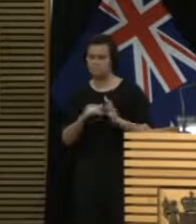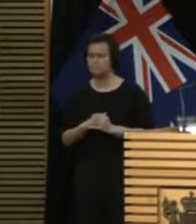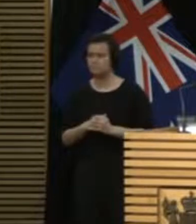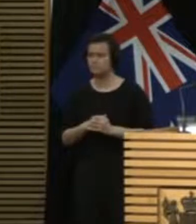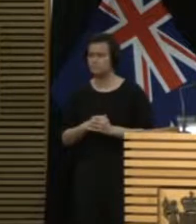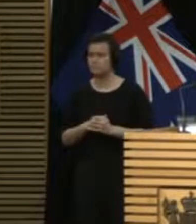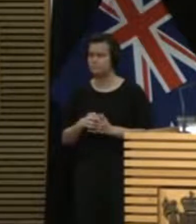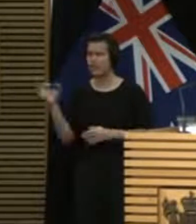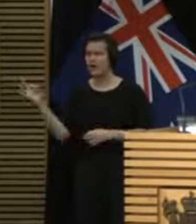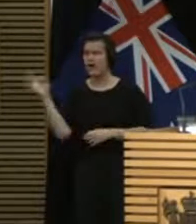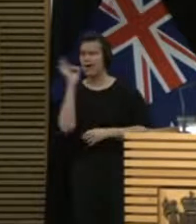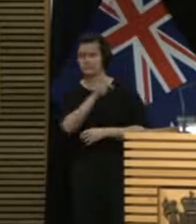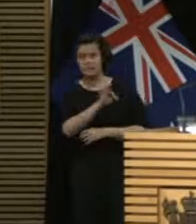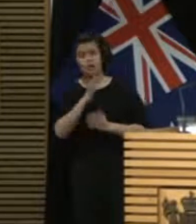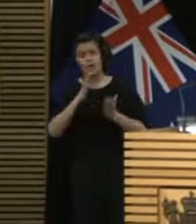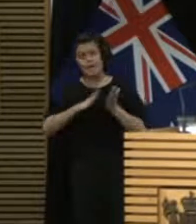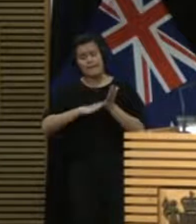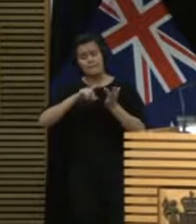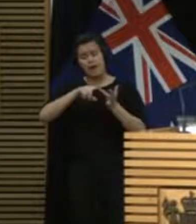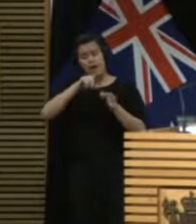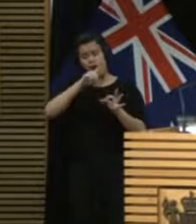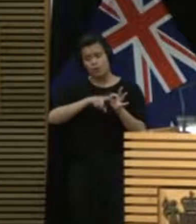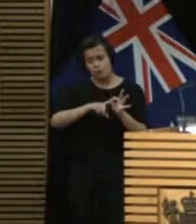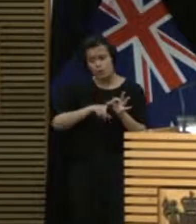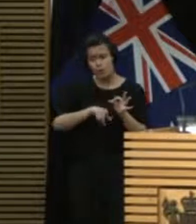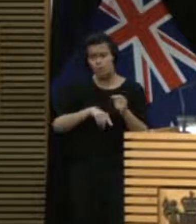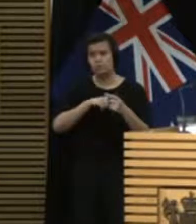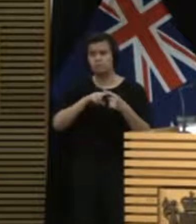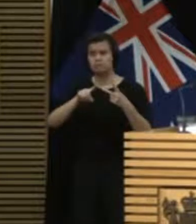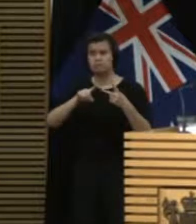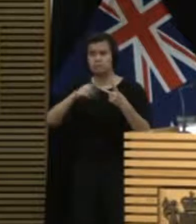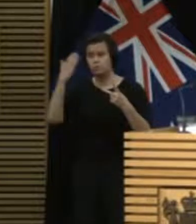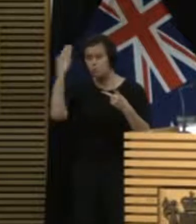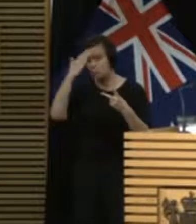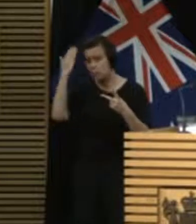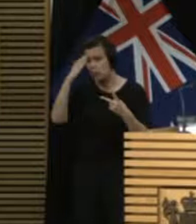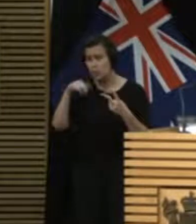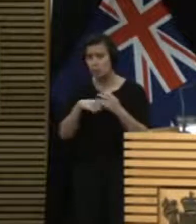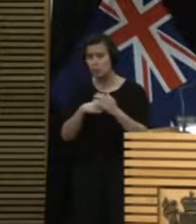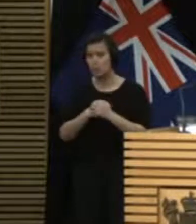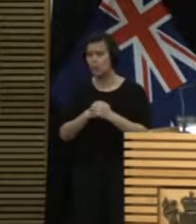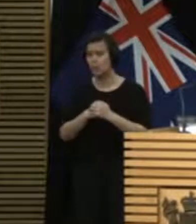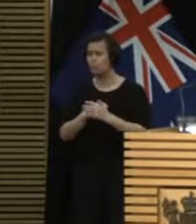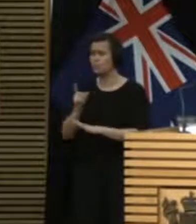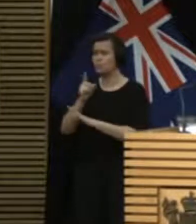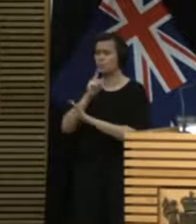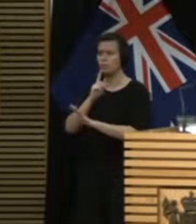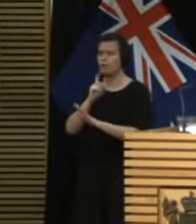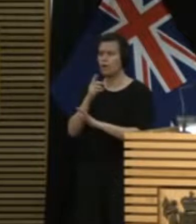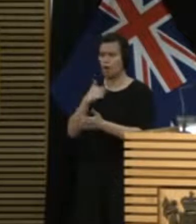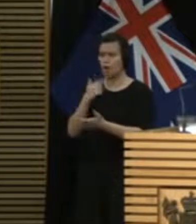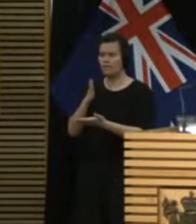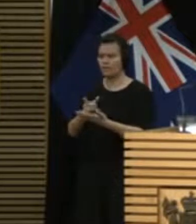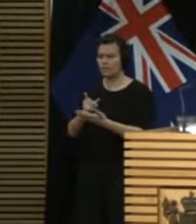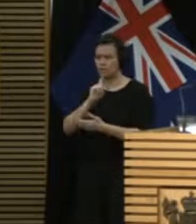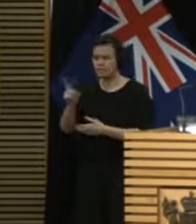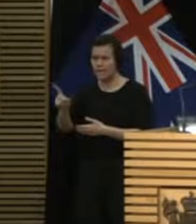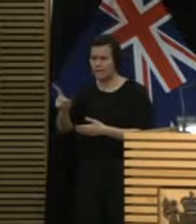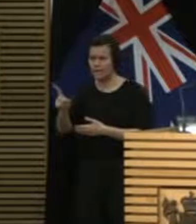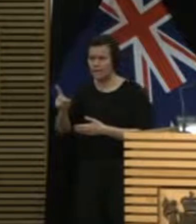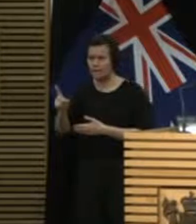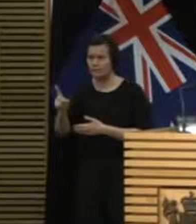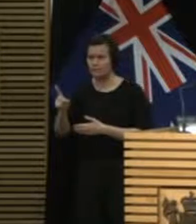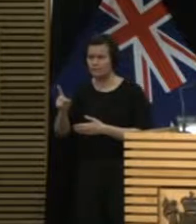MIQ, and it's also made decisions around, from what you said before, about what's happening with school kids. I didn't confirm that, Jason. Well, I mean, we can assume, right? So